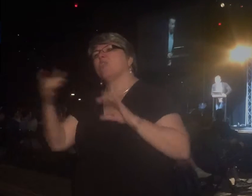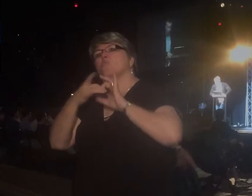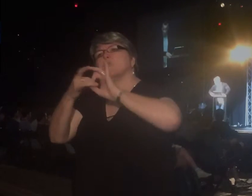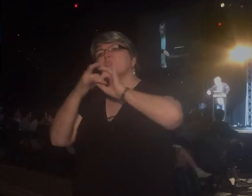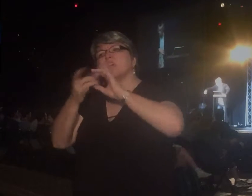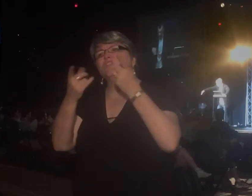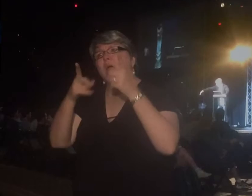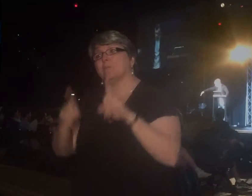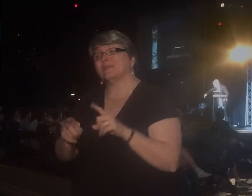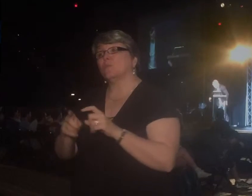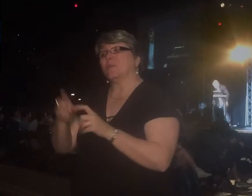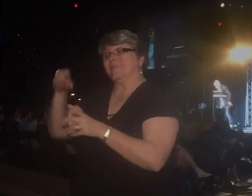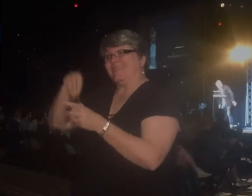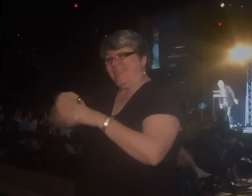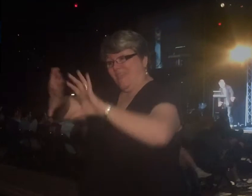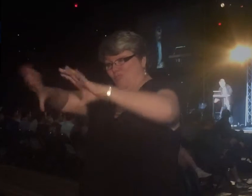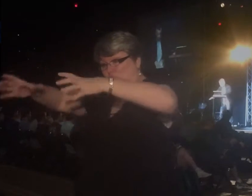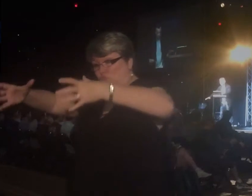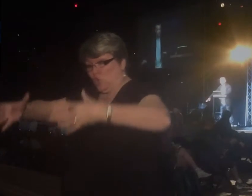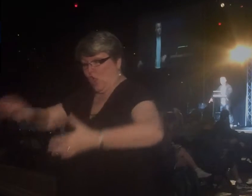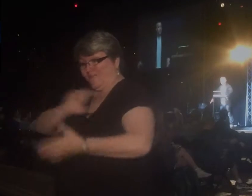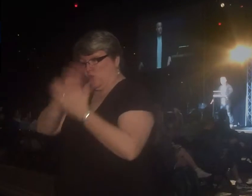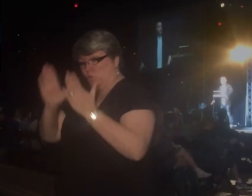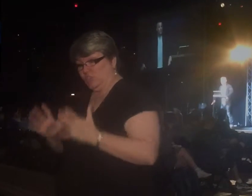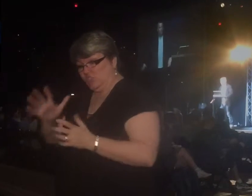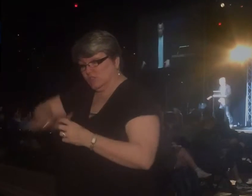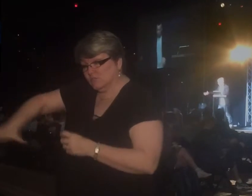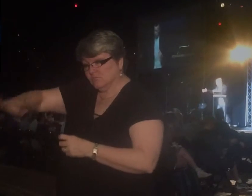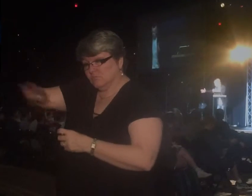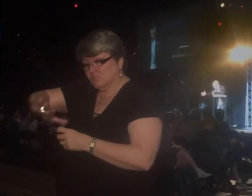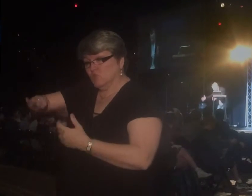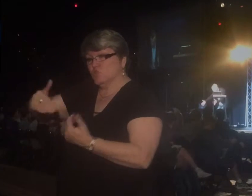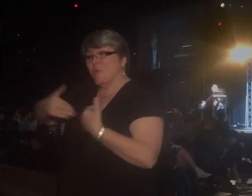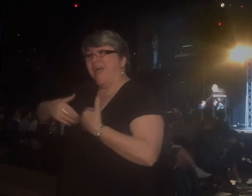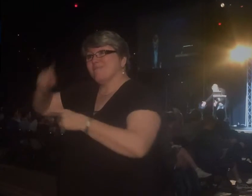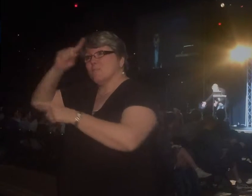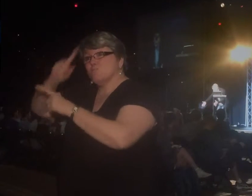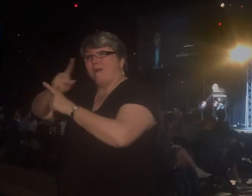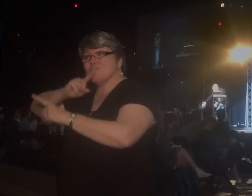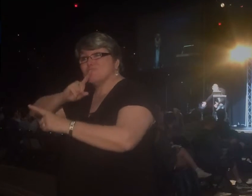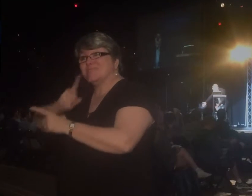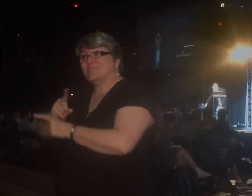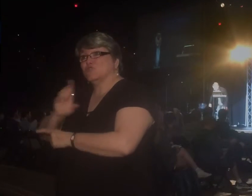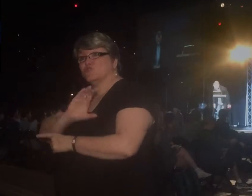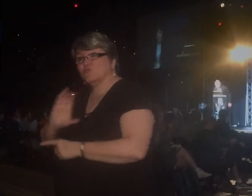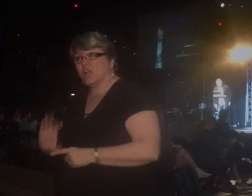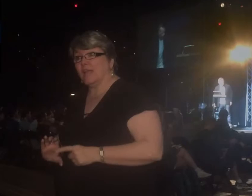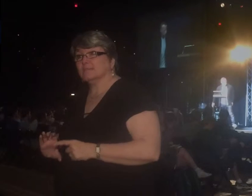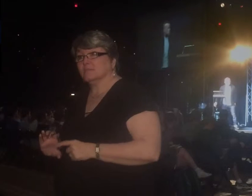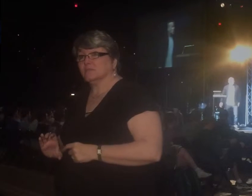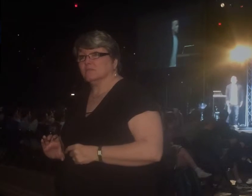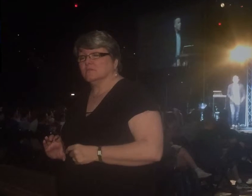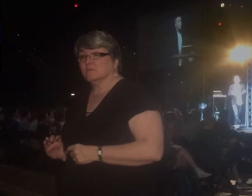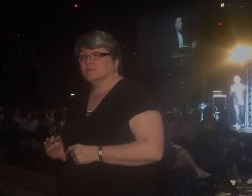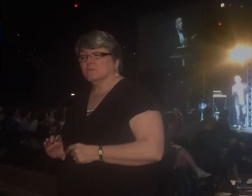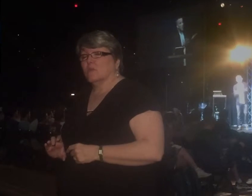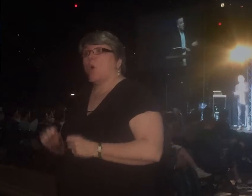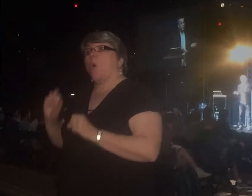what other relationships come? Within the circle of Christians, you have brother and sister in